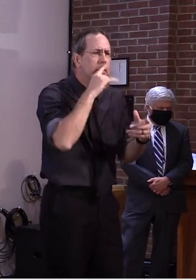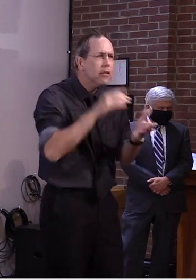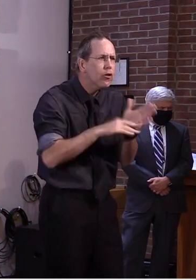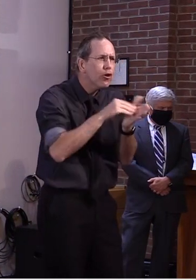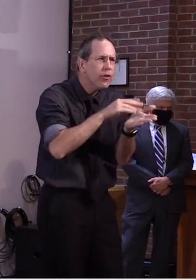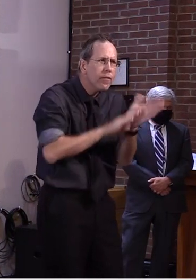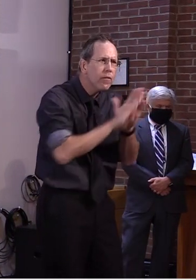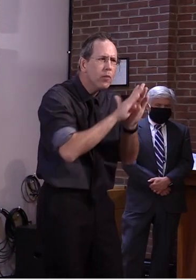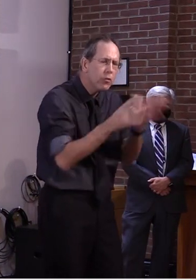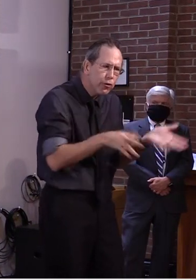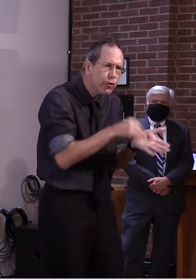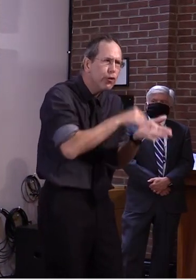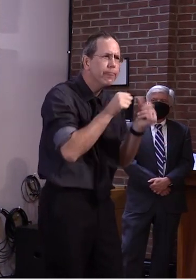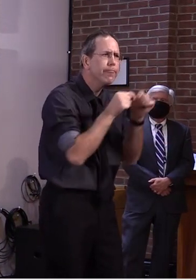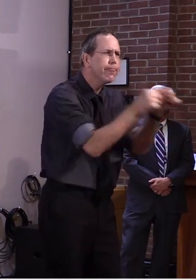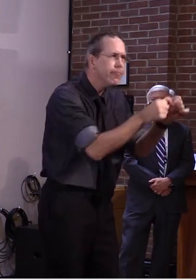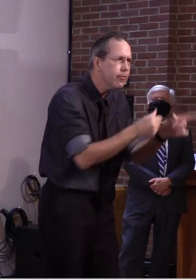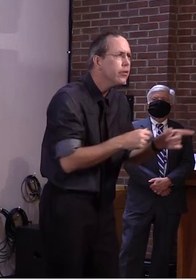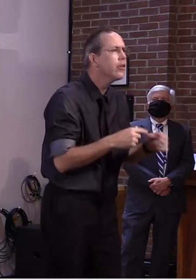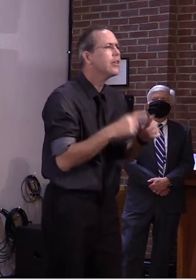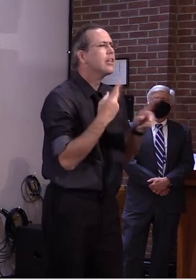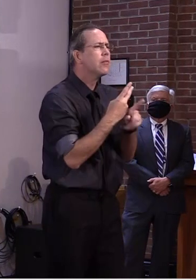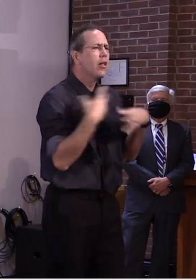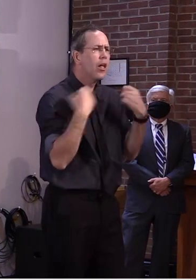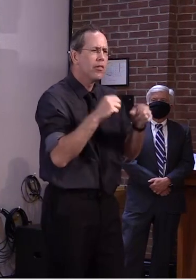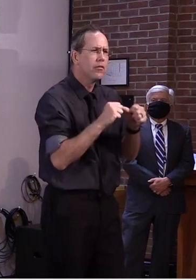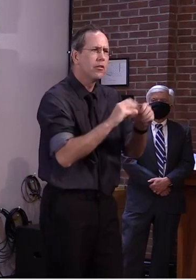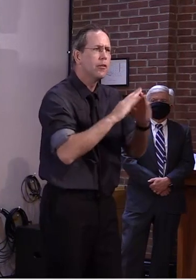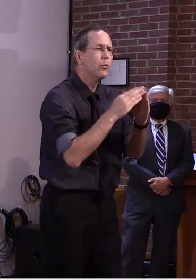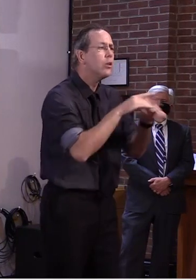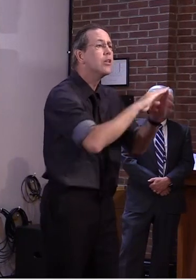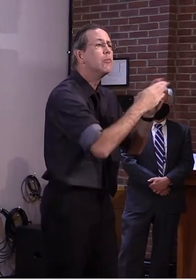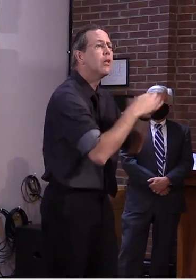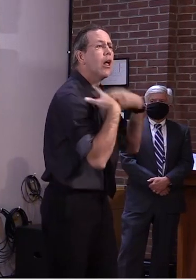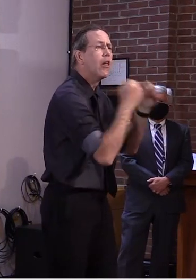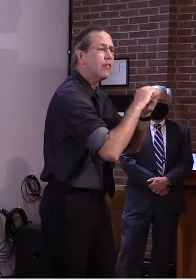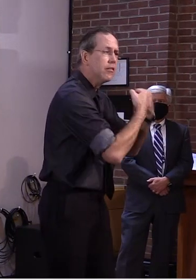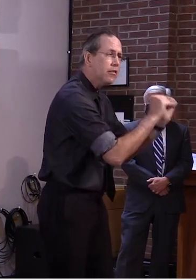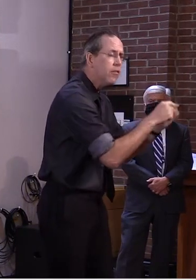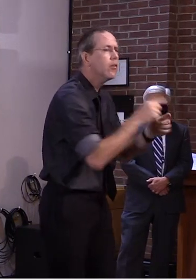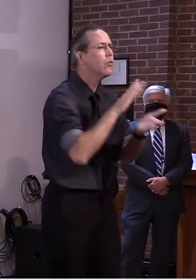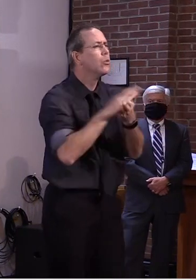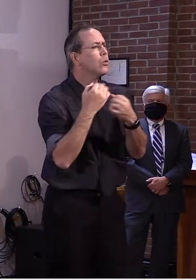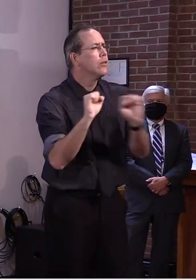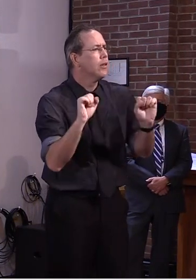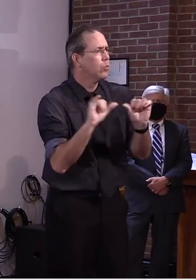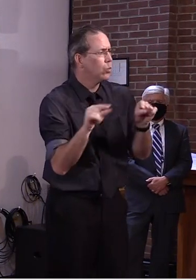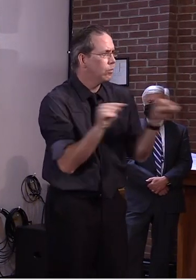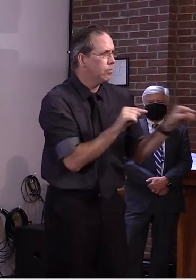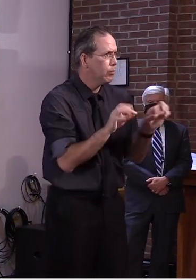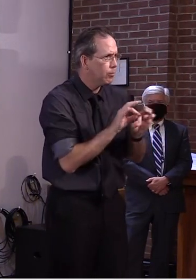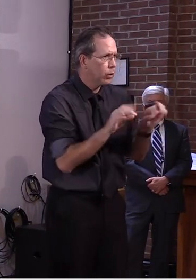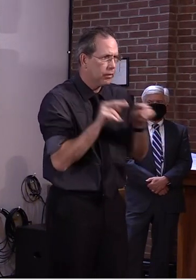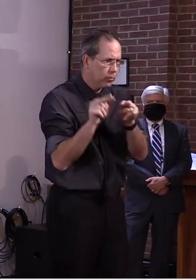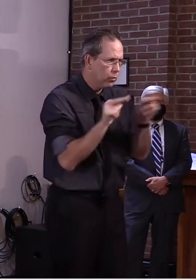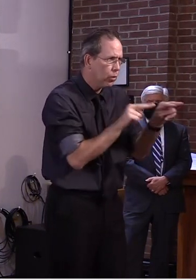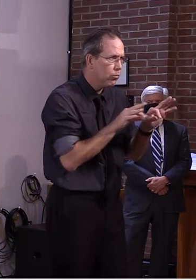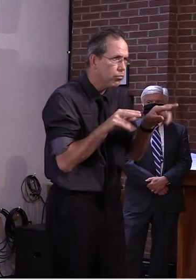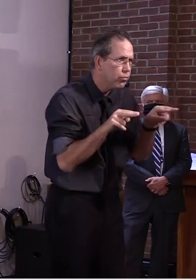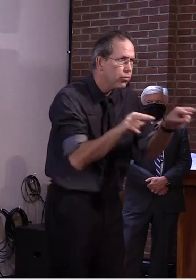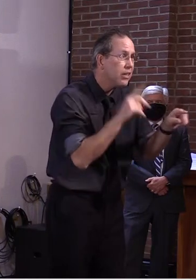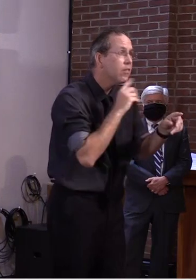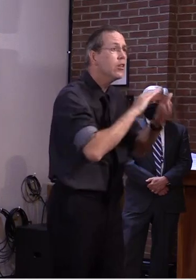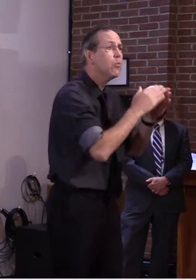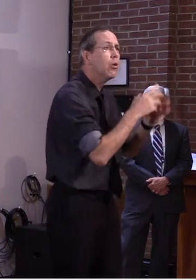6 months ago, we abruptly closed our schools as an emergency social mitigation strategy to stop the spread of the virus. Like all